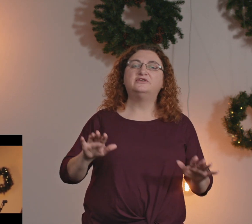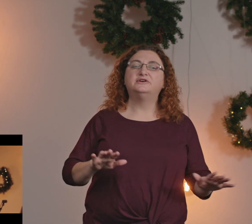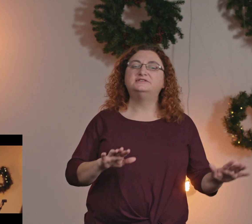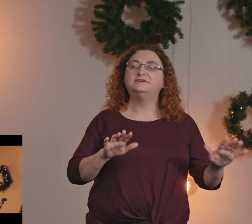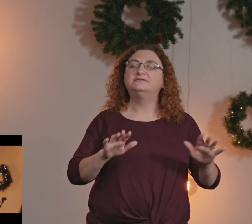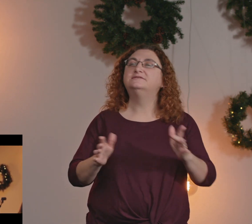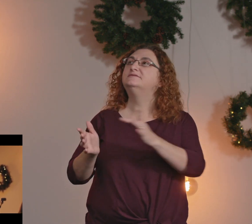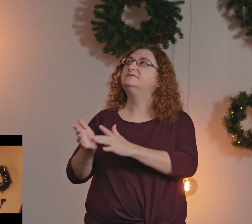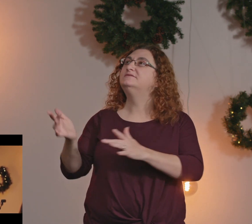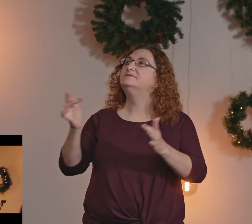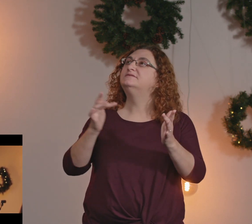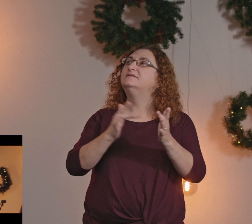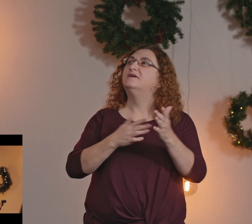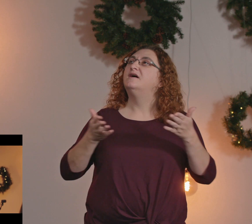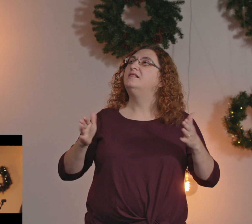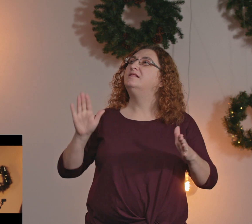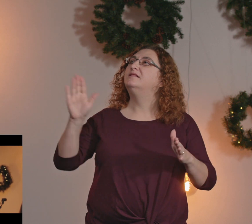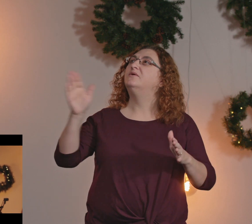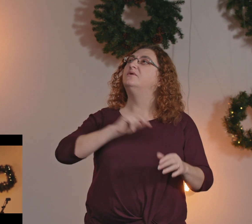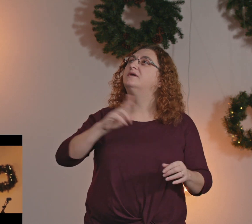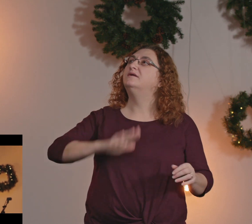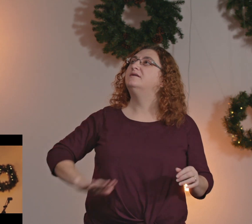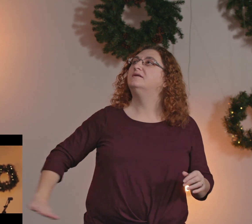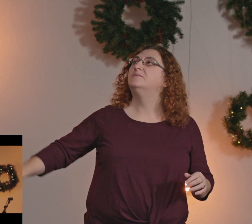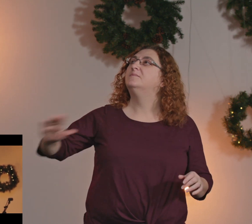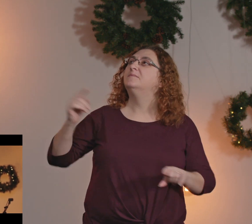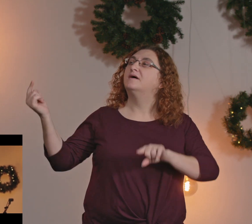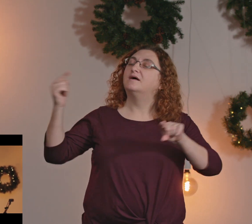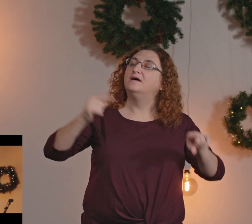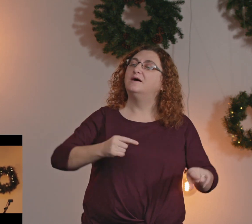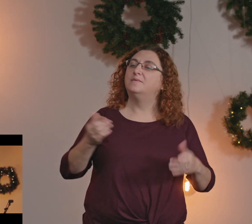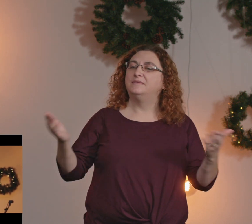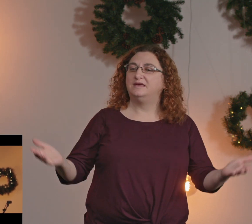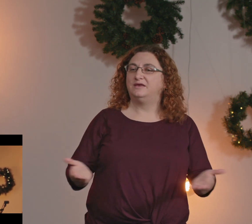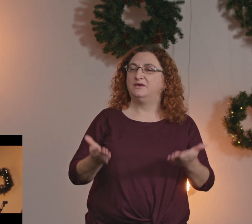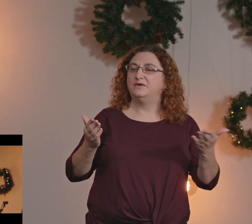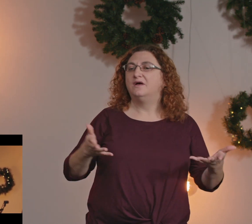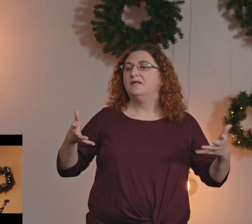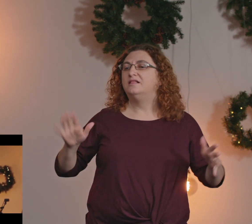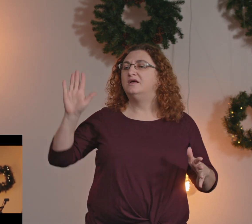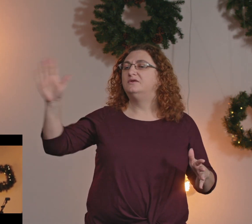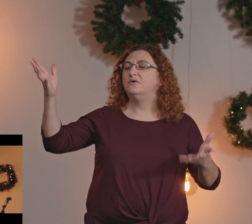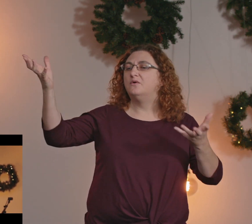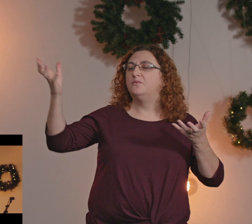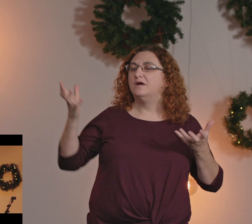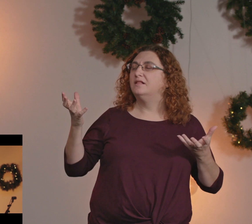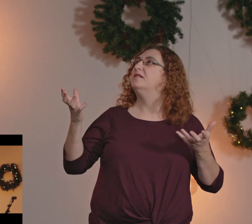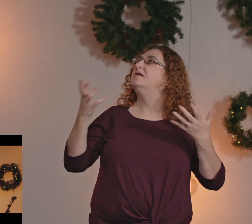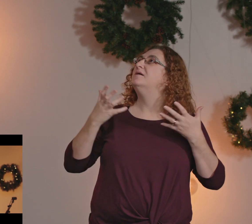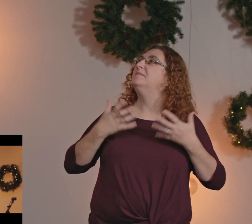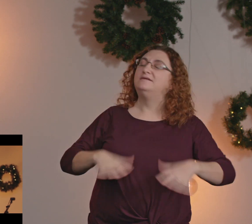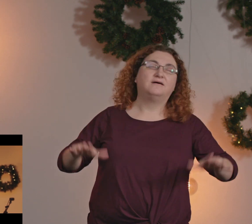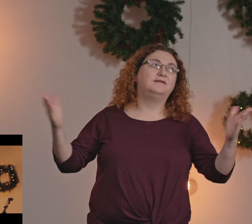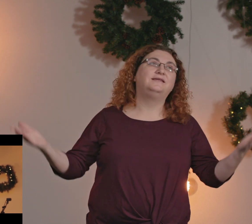Jesus, let your kingdom come here. Let your will be done here